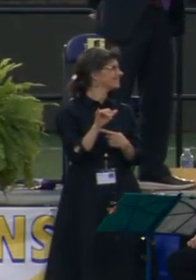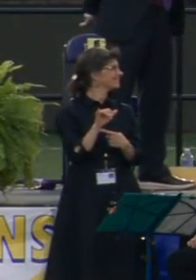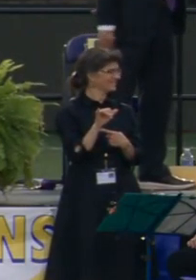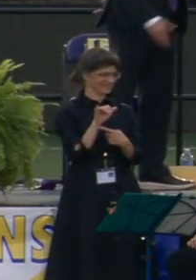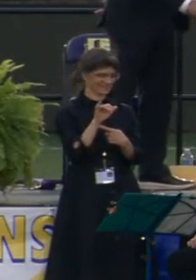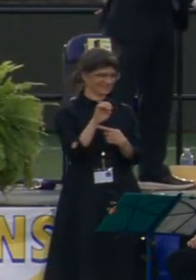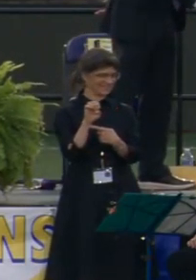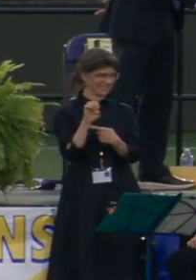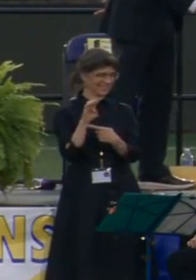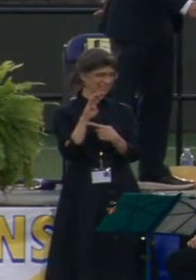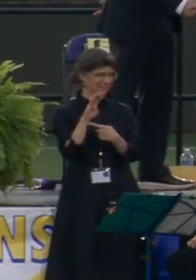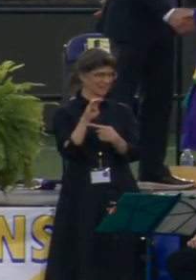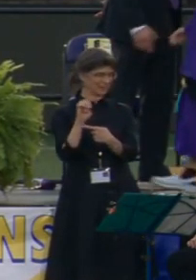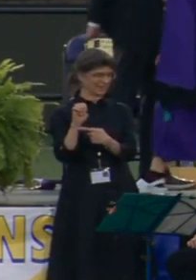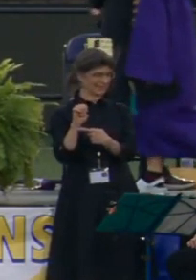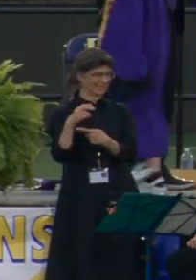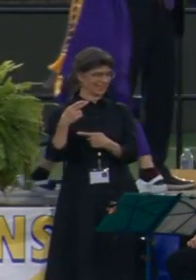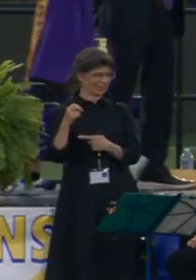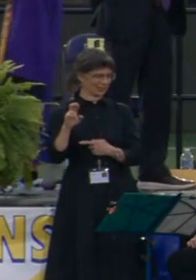E.B. Ho.